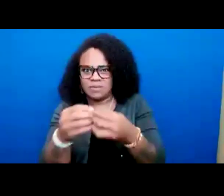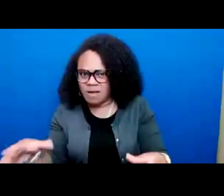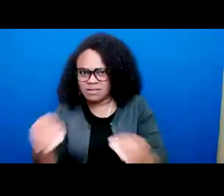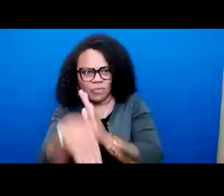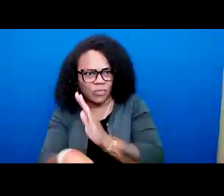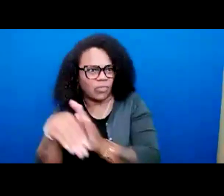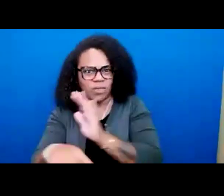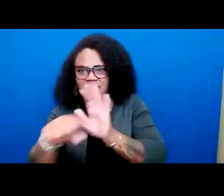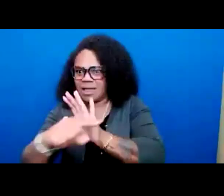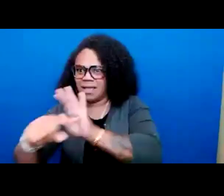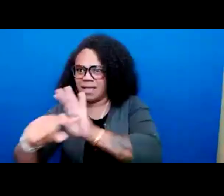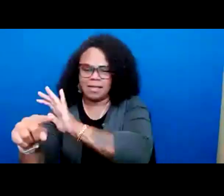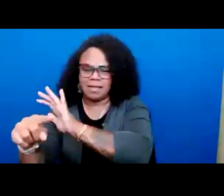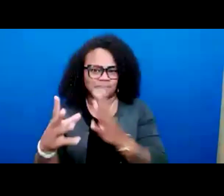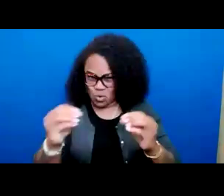slide.